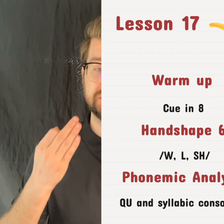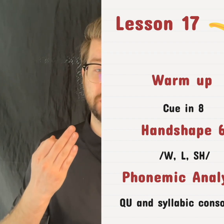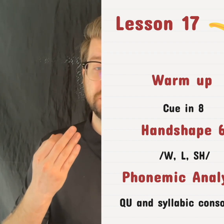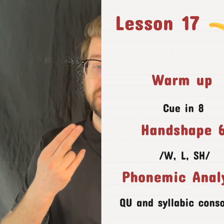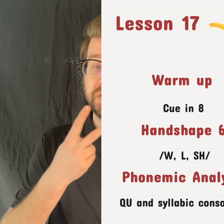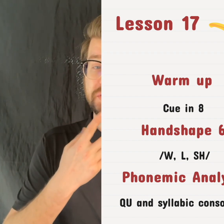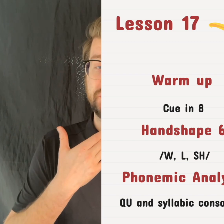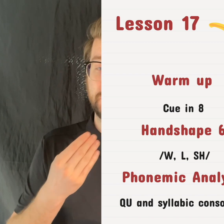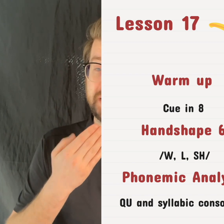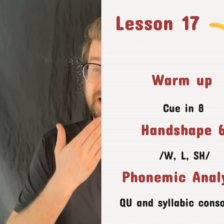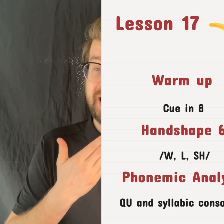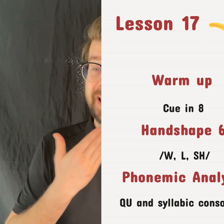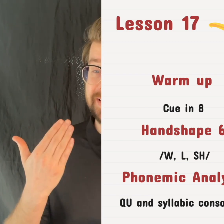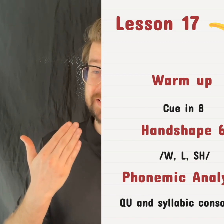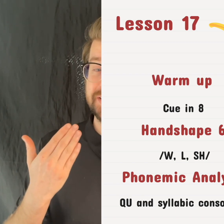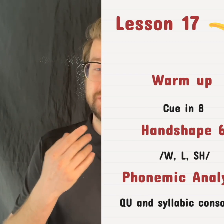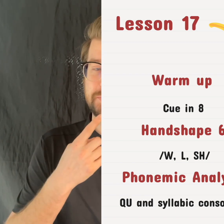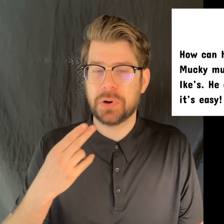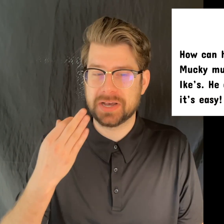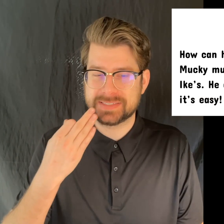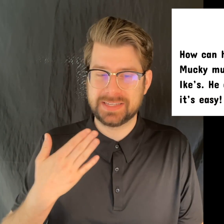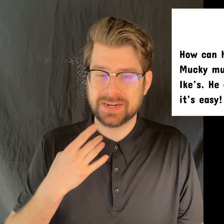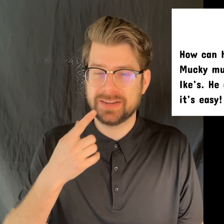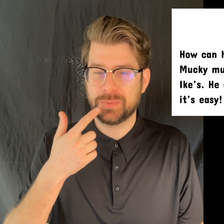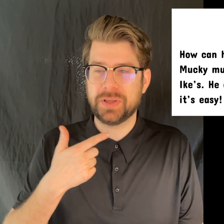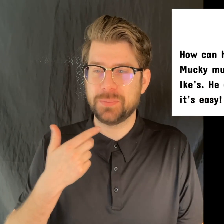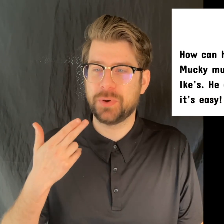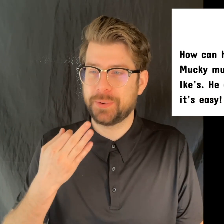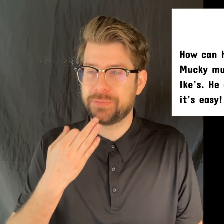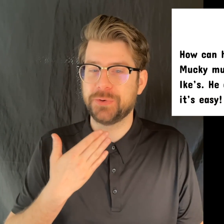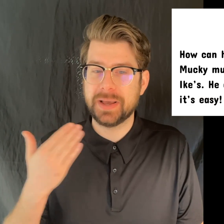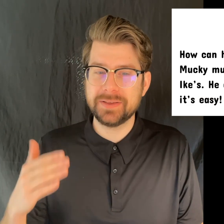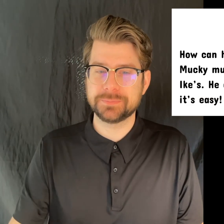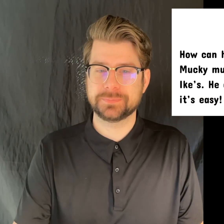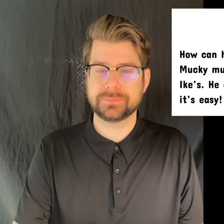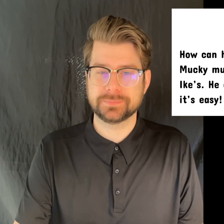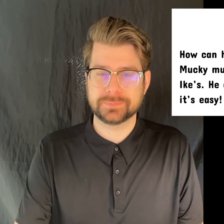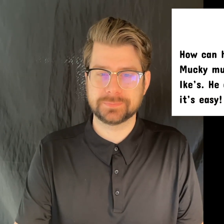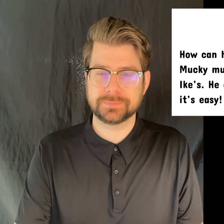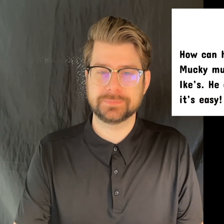So, Q in 8, pause here and we will go through it.